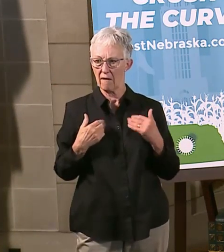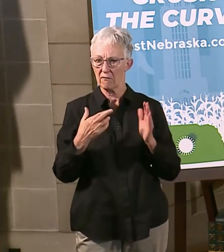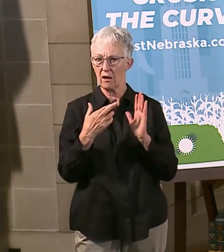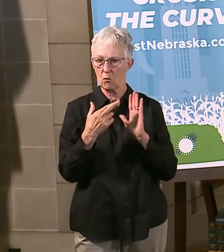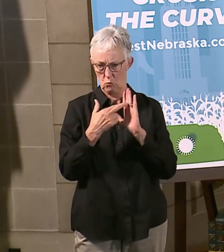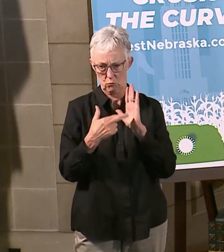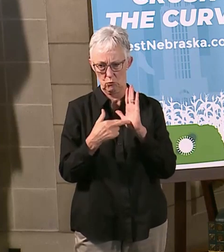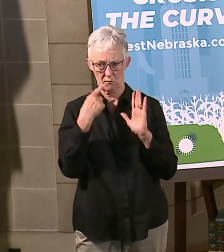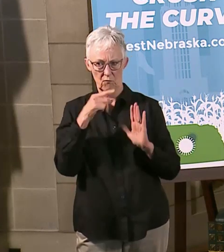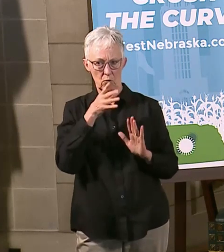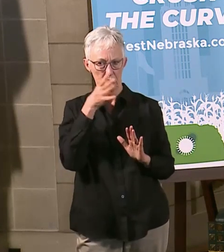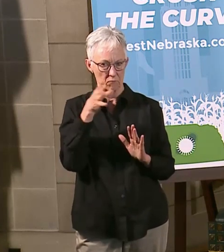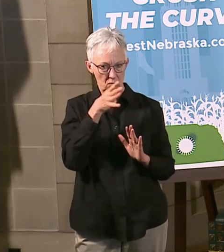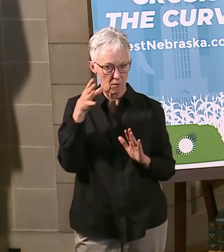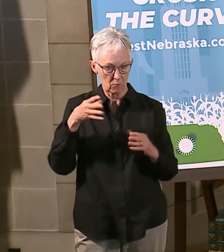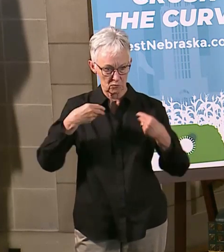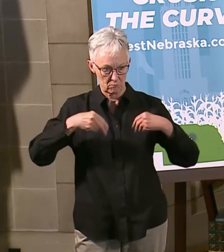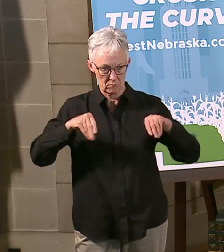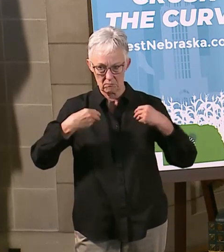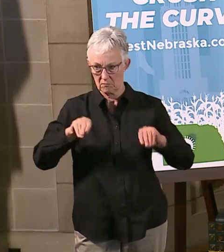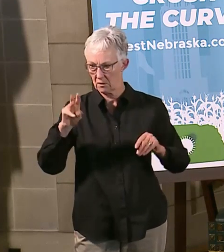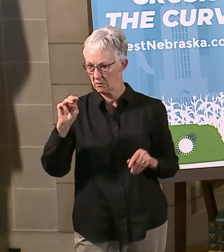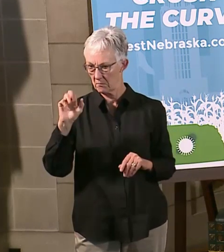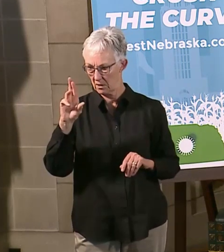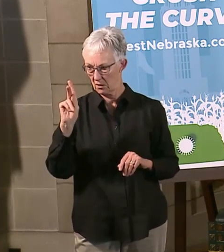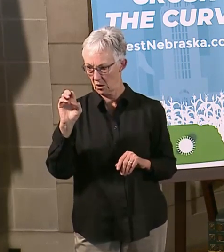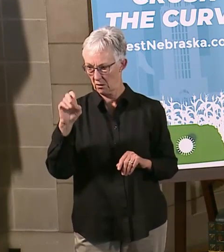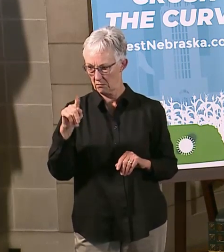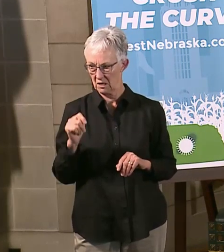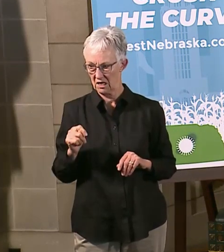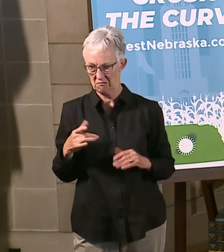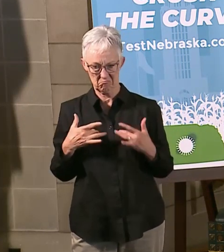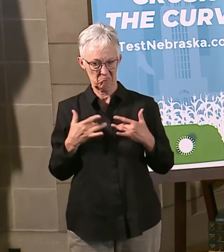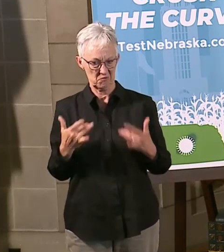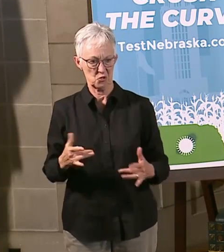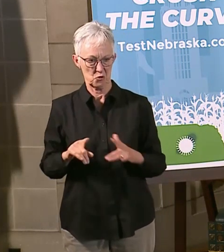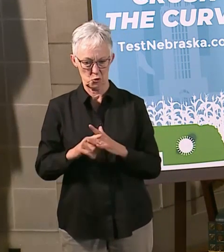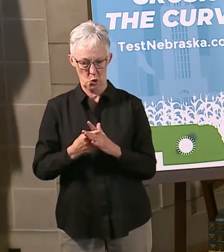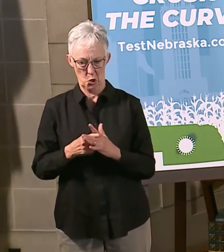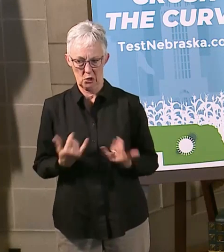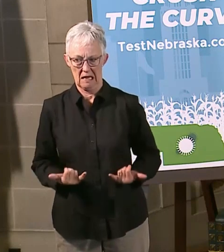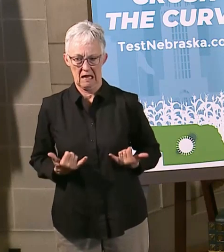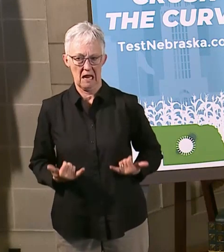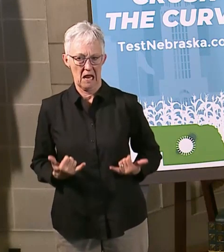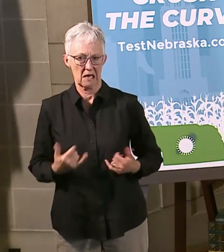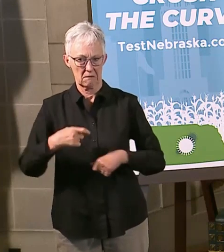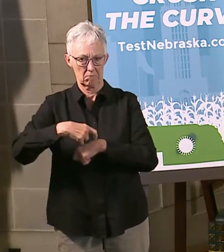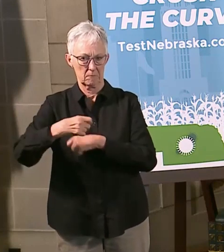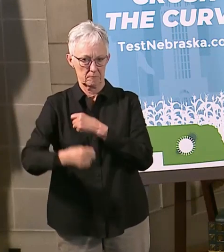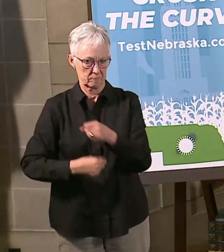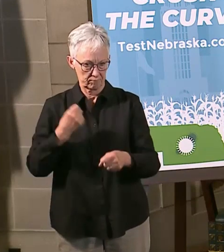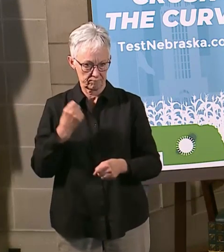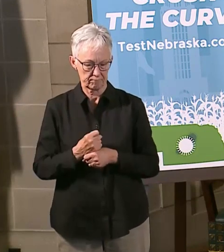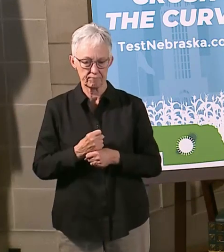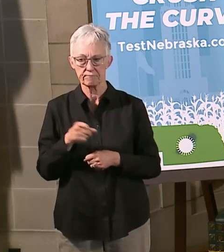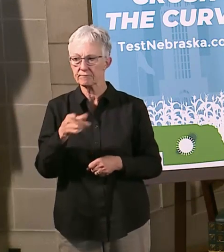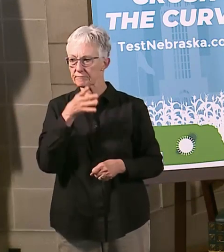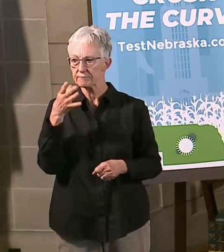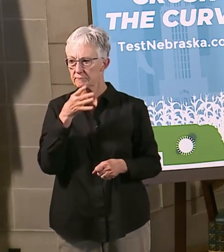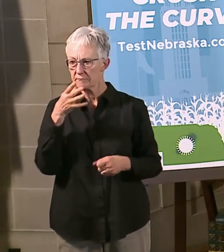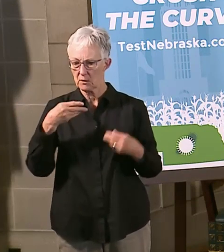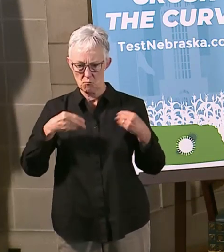markets. The farmers markets are generally this time of year, fairly soon they would start up. And those farmer markets are not